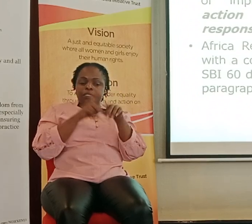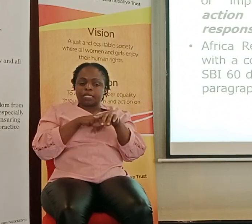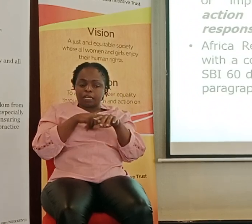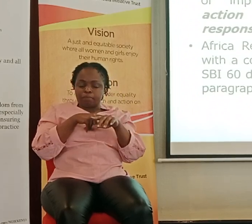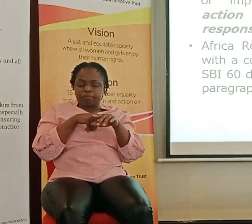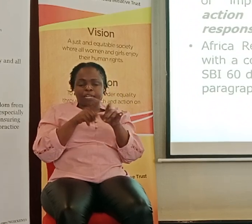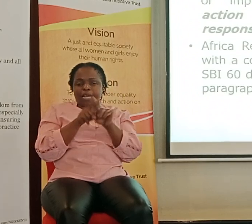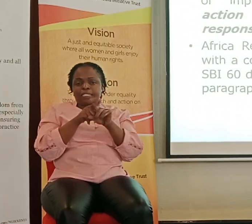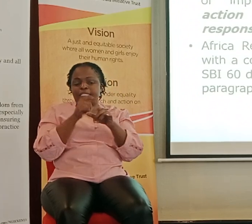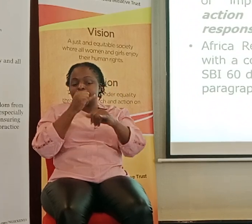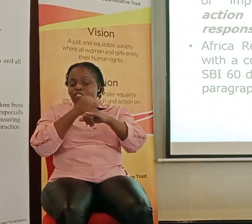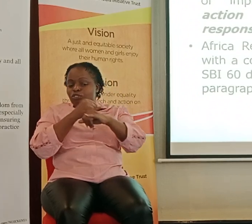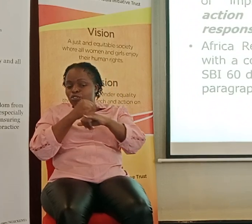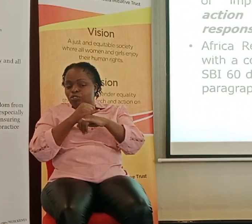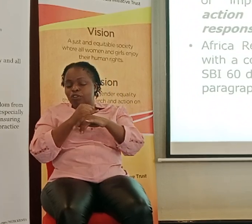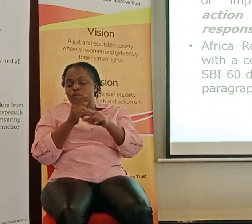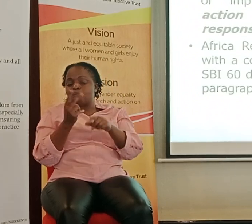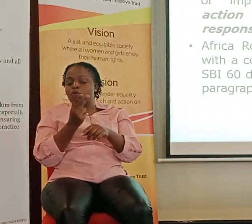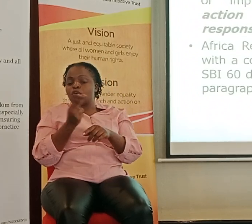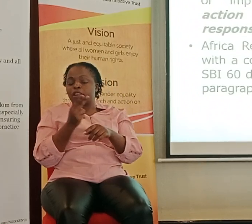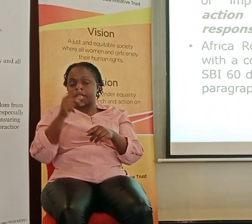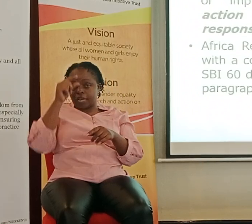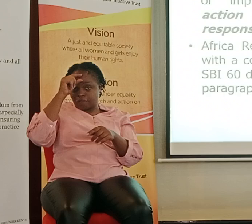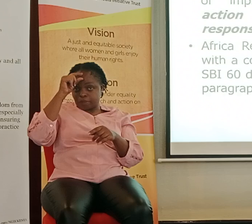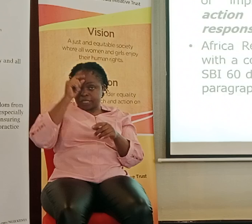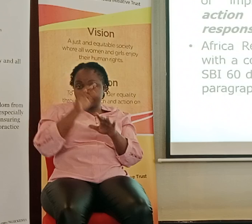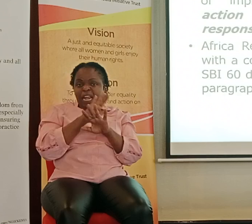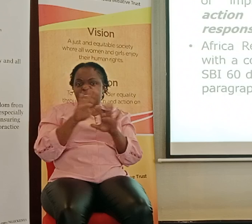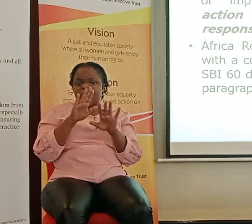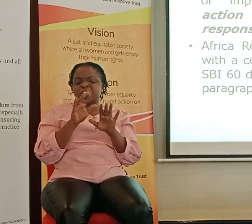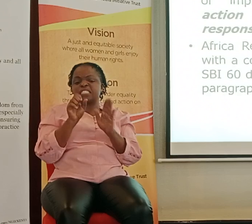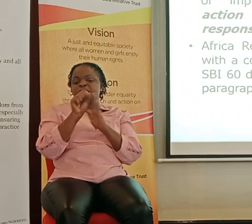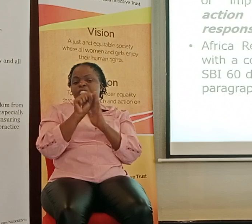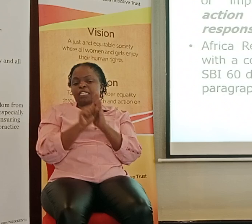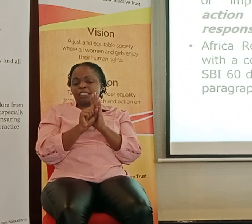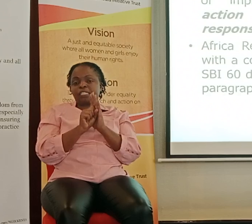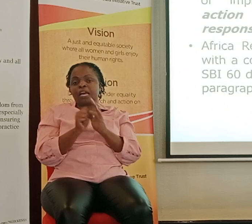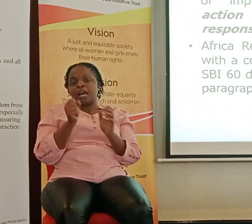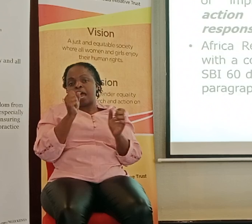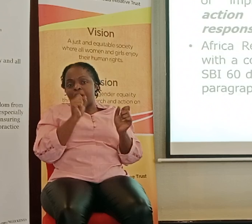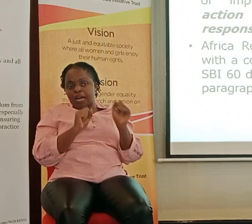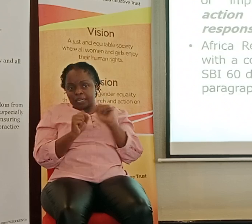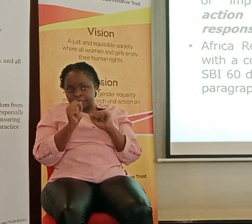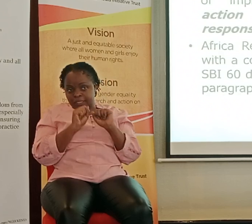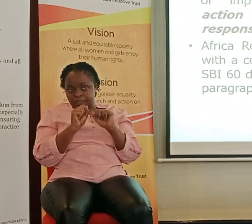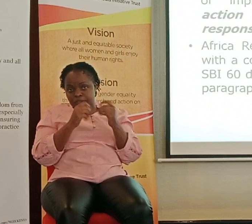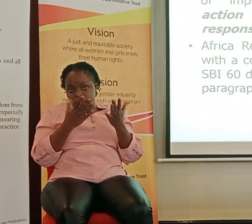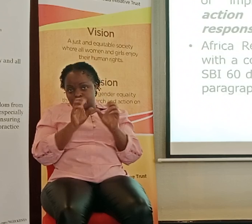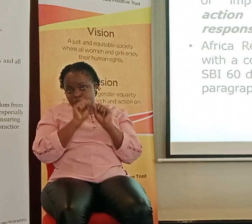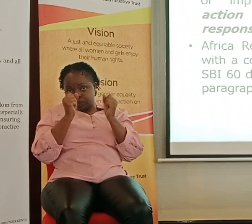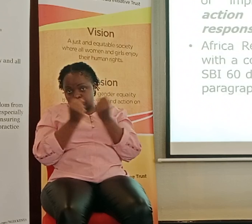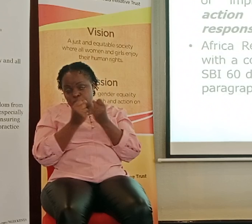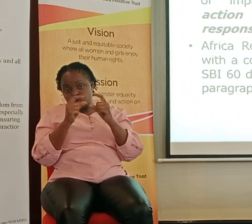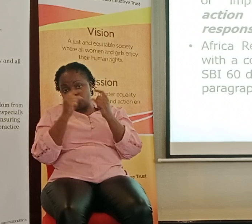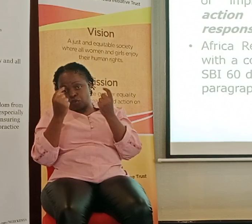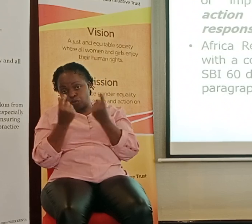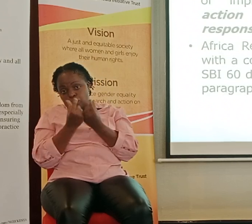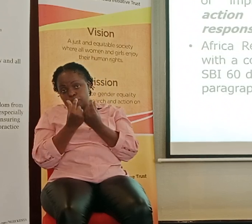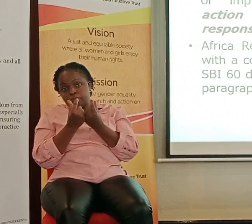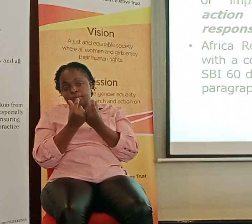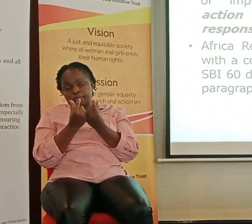institutions, both the government and non-state and even social groupings